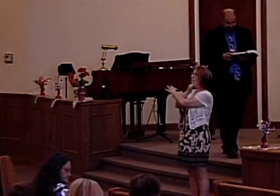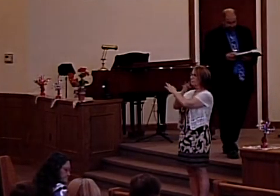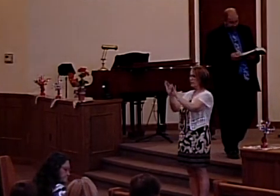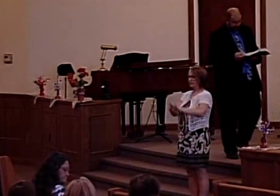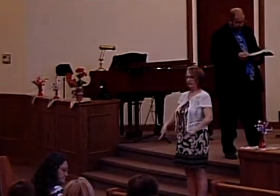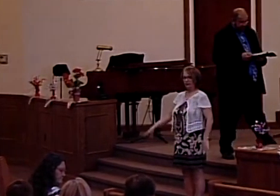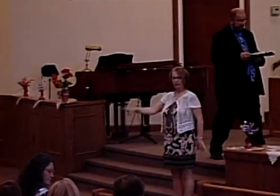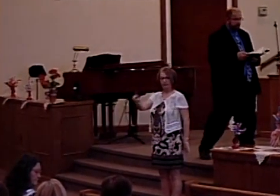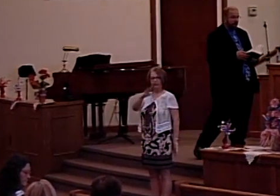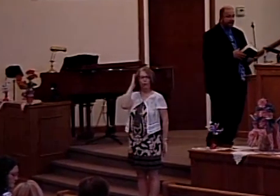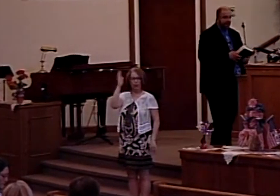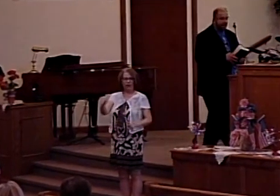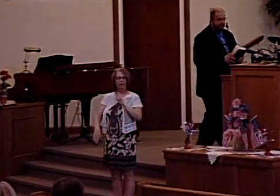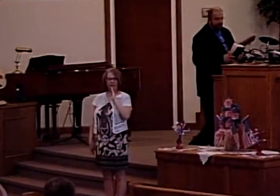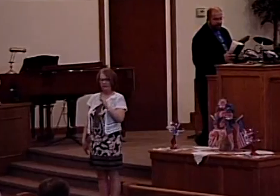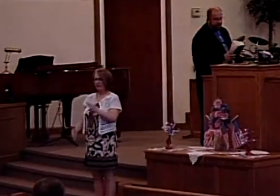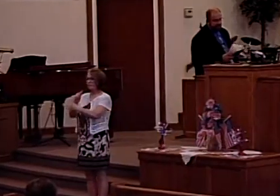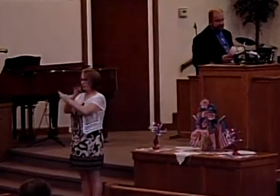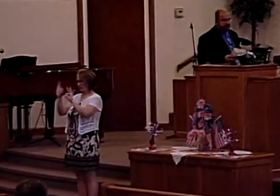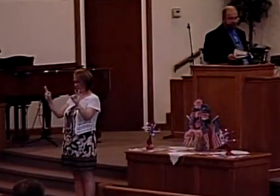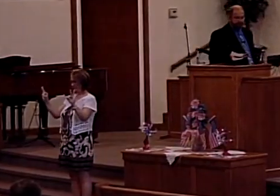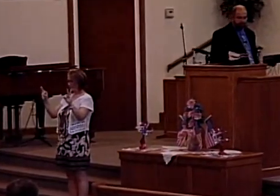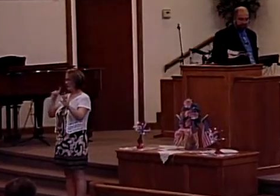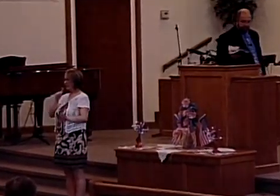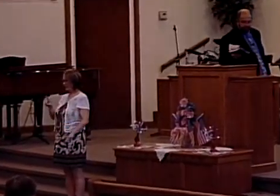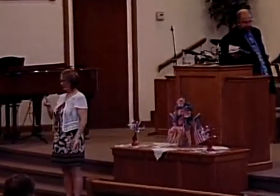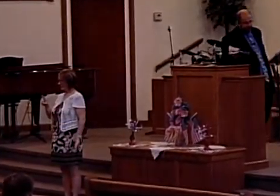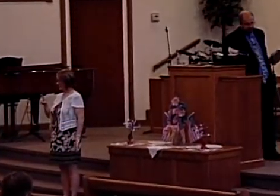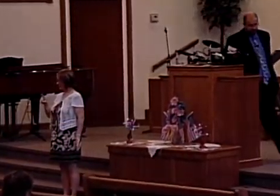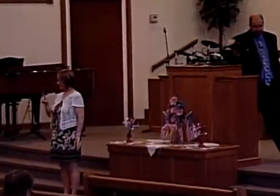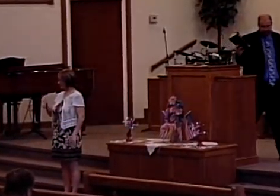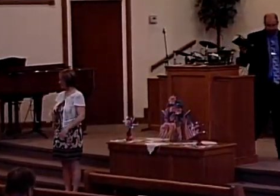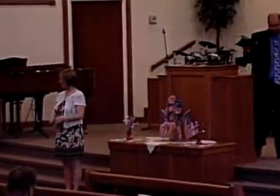be free indeed.